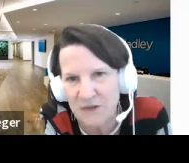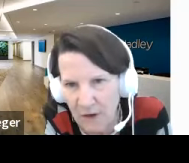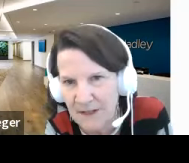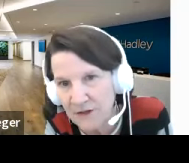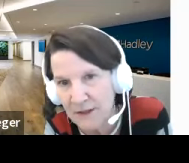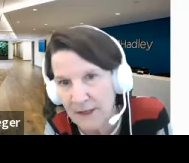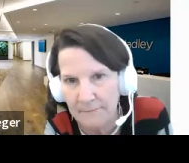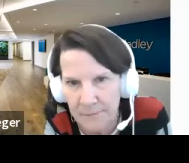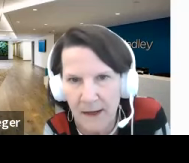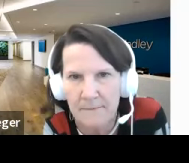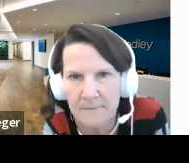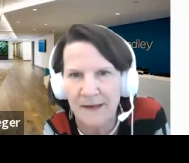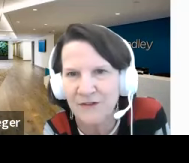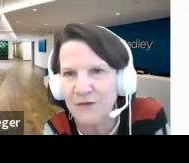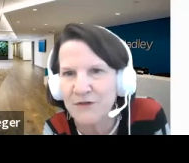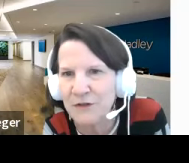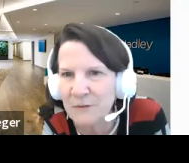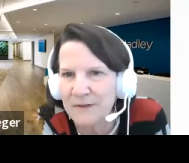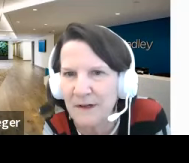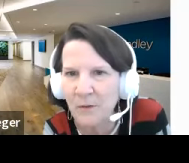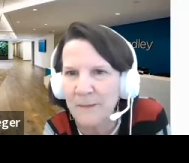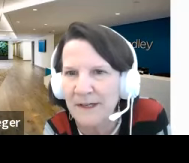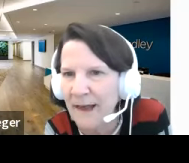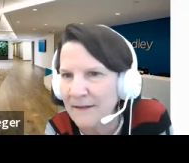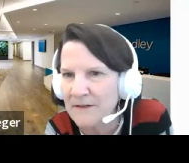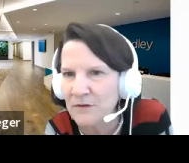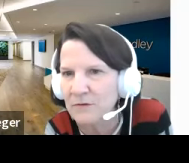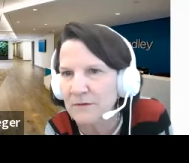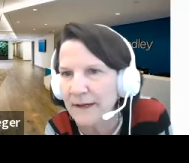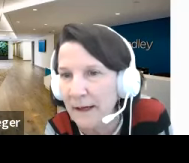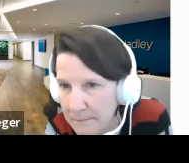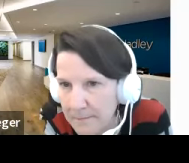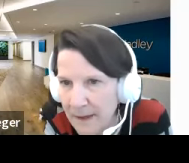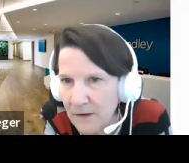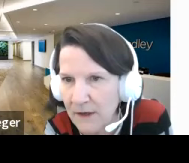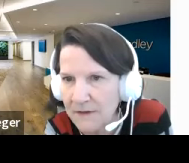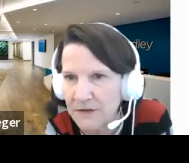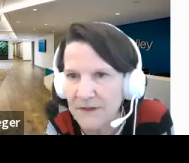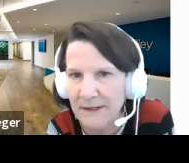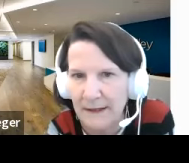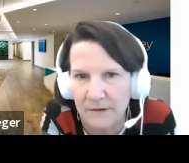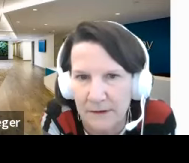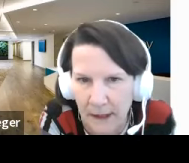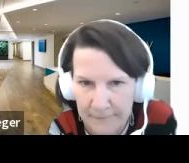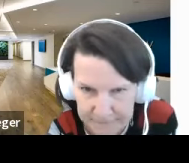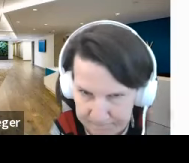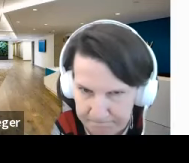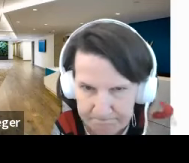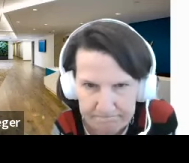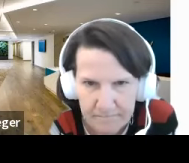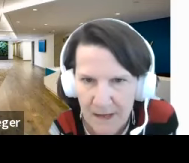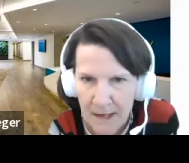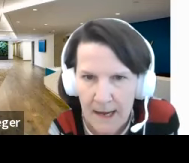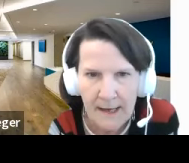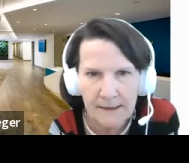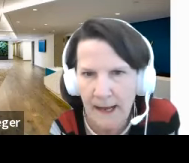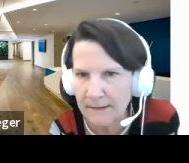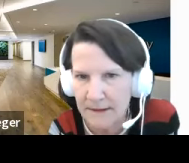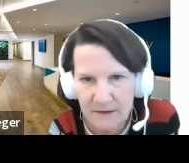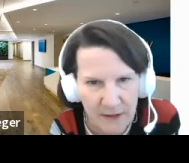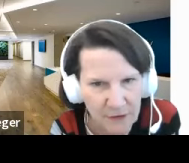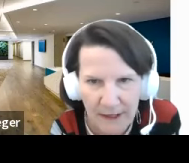he started teaching again. And his first student was a woman in Kansas who, like him, had lost her sight later in life.